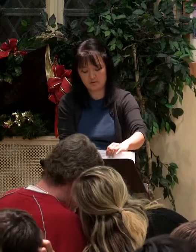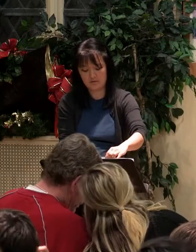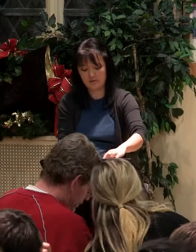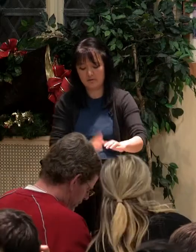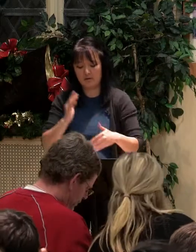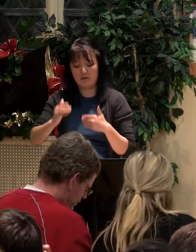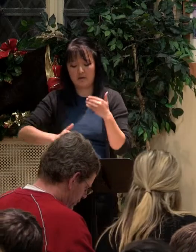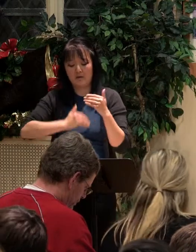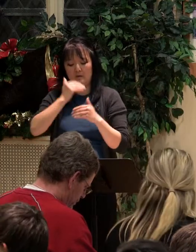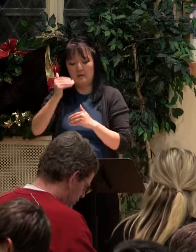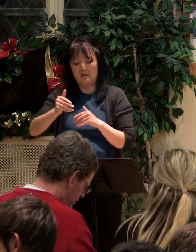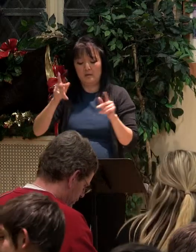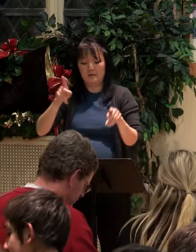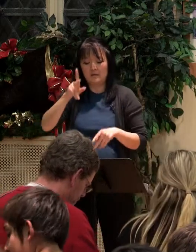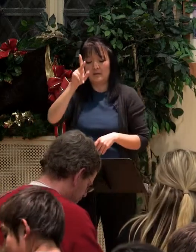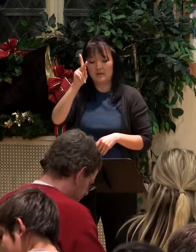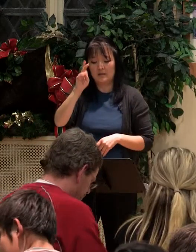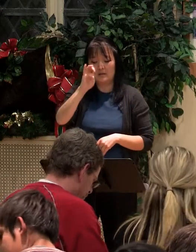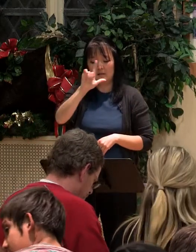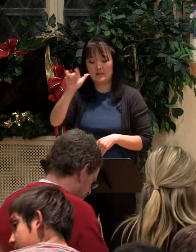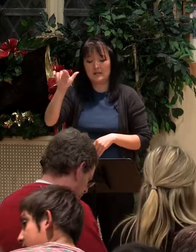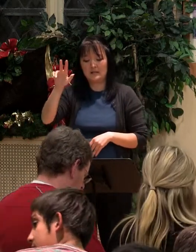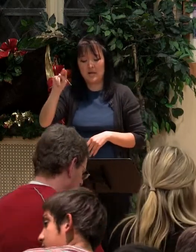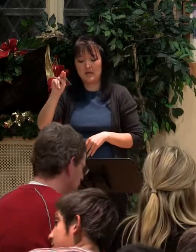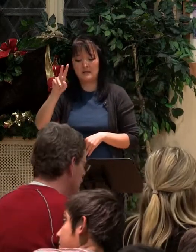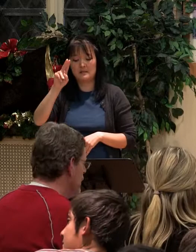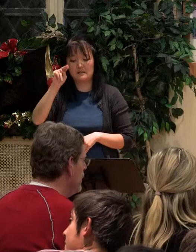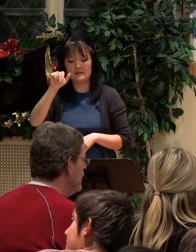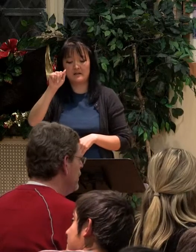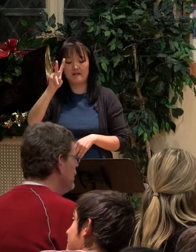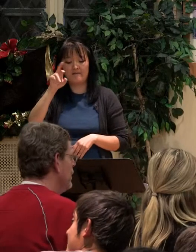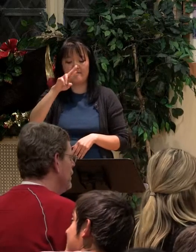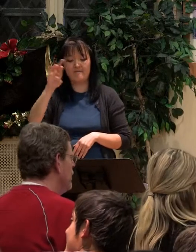Our next poet is Junior Kellen Navarre.